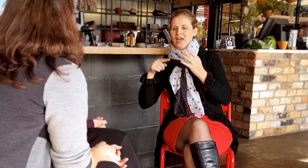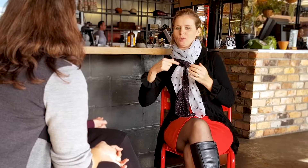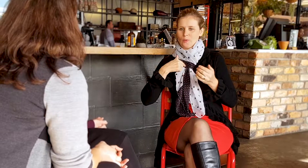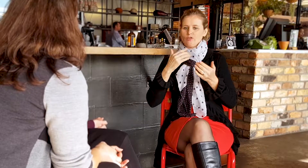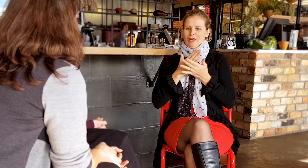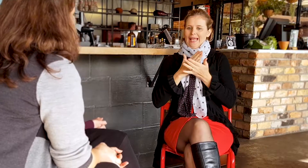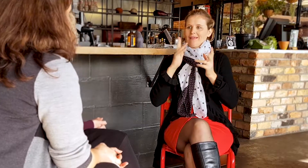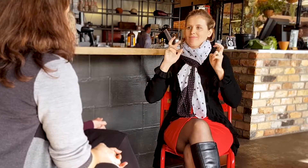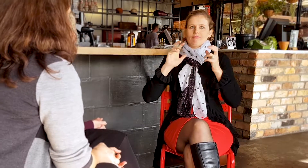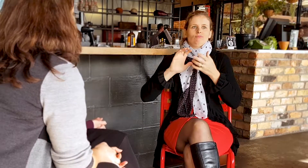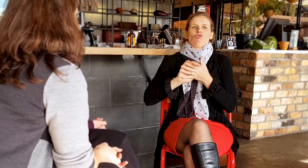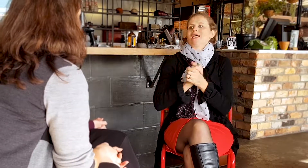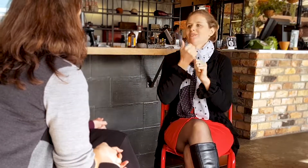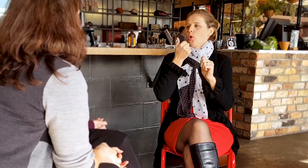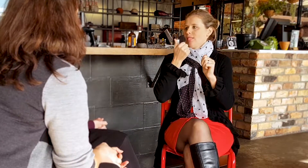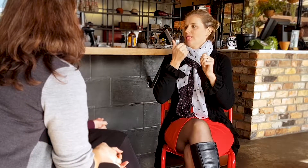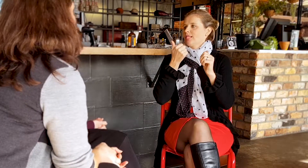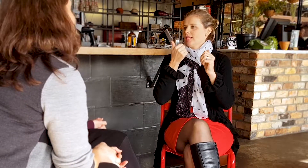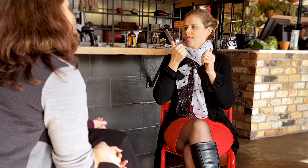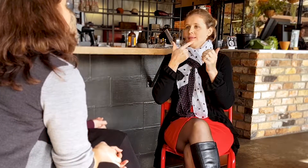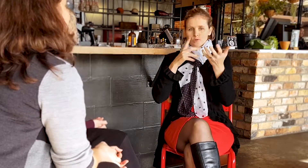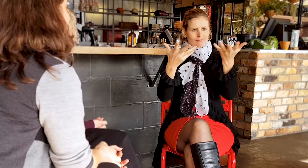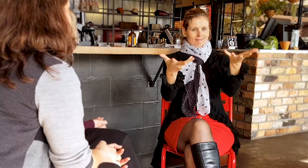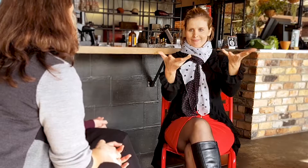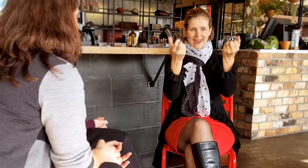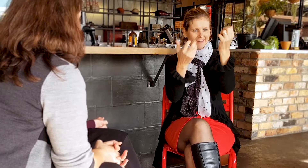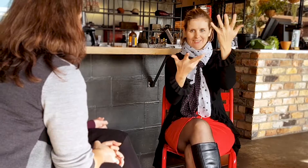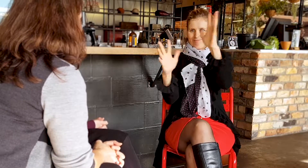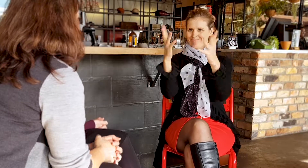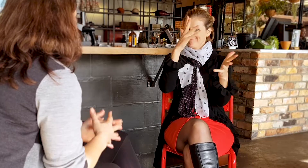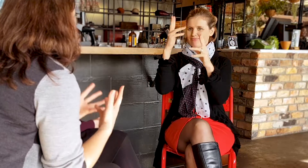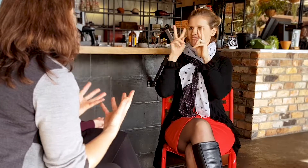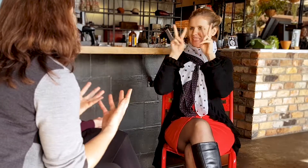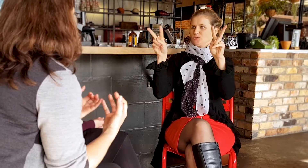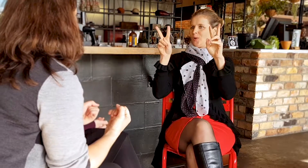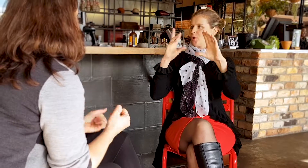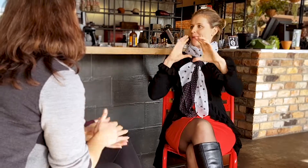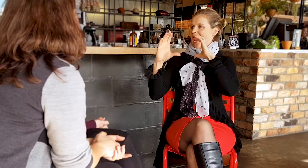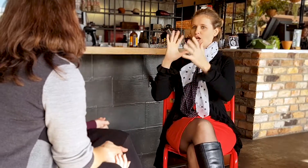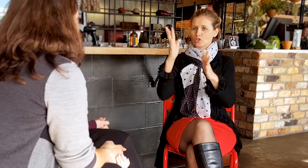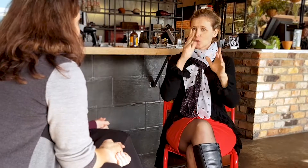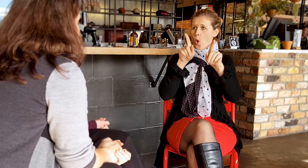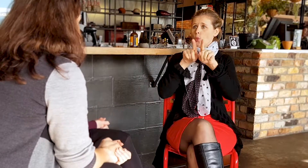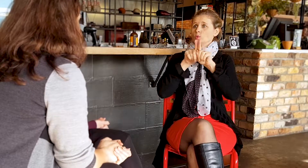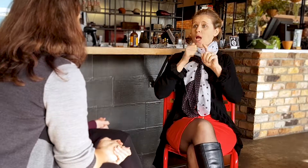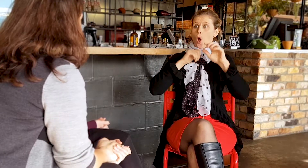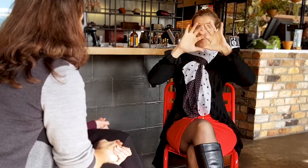I kind of think, well, hang on a moment. I am so grateful I have these tools. I have this visual communication